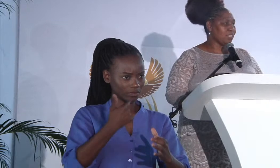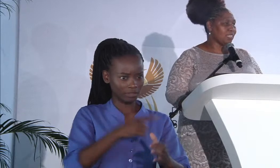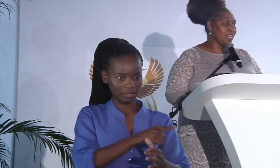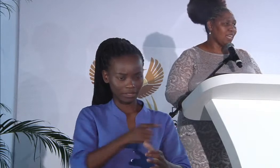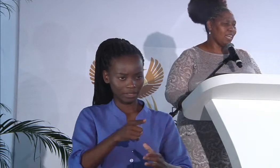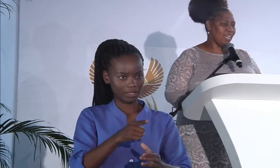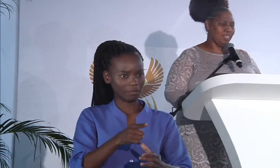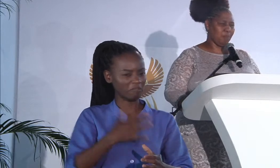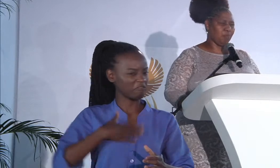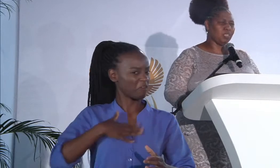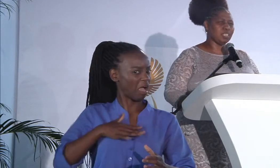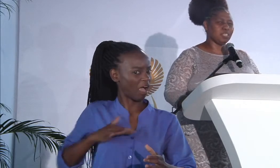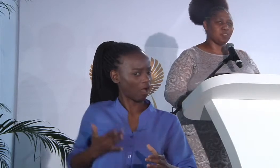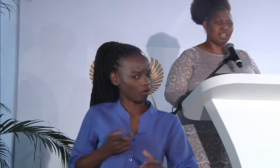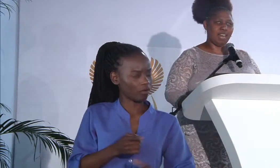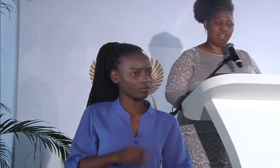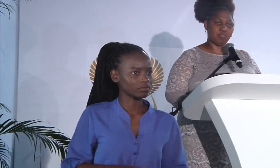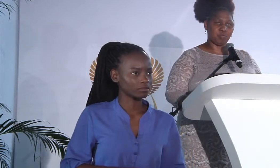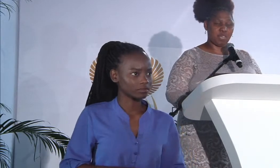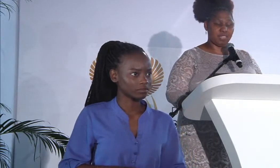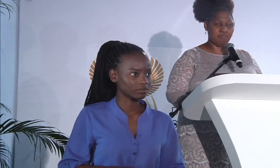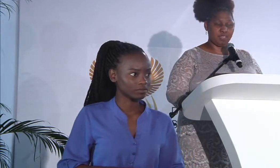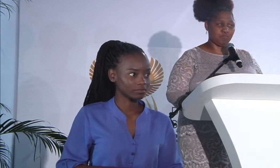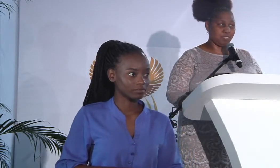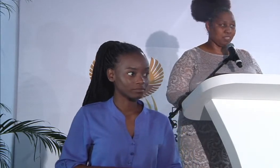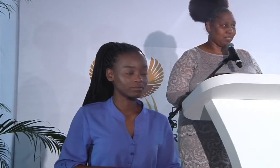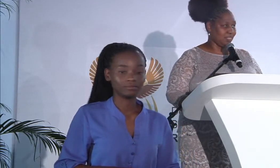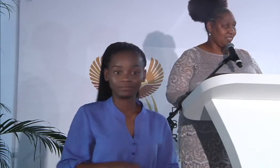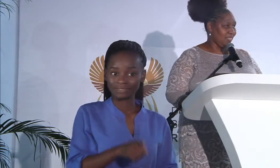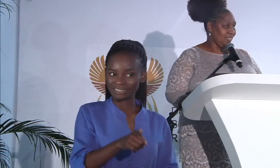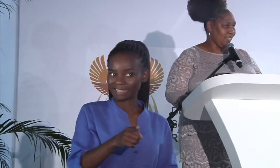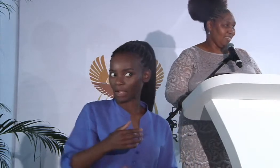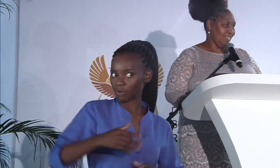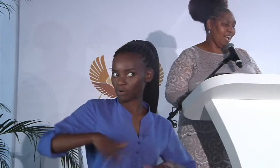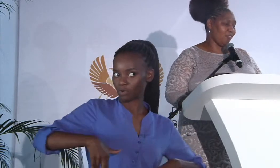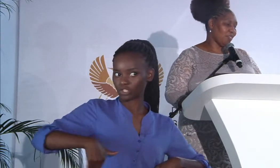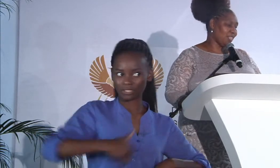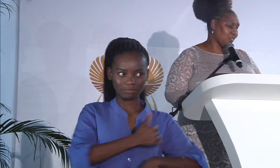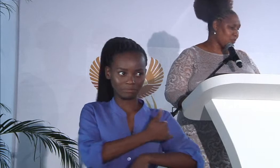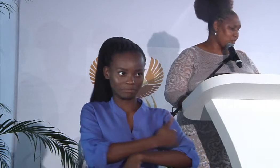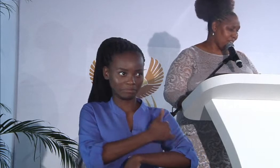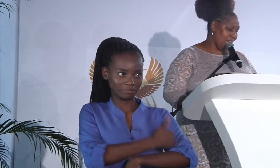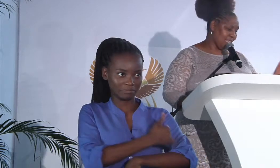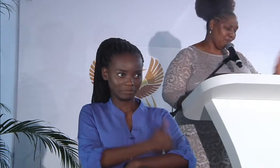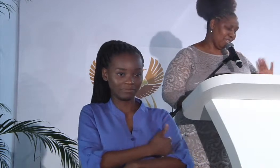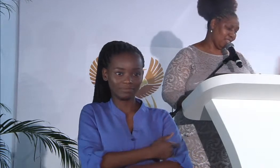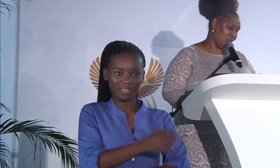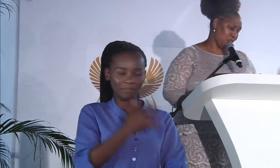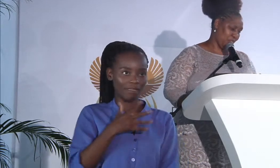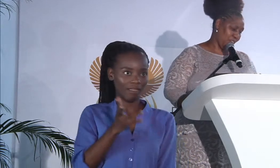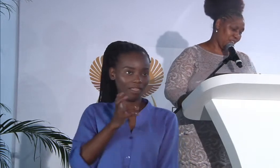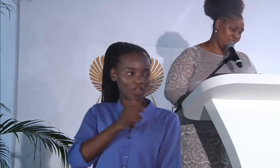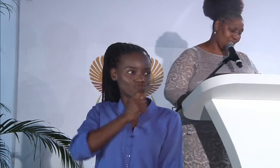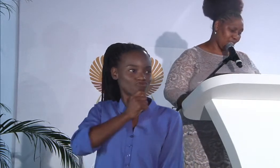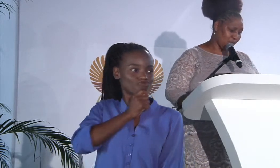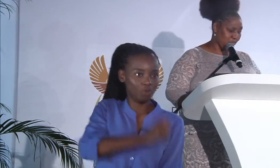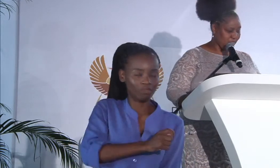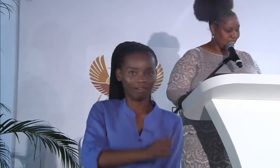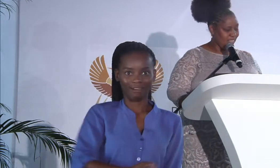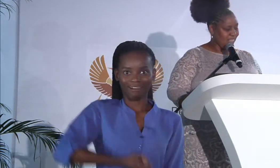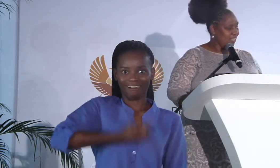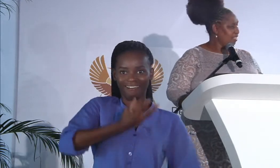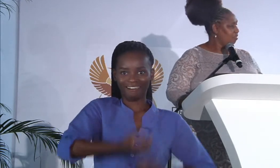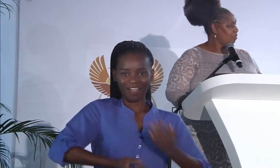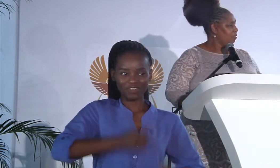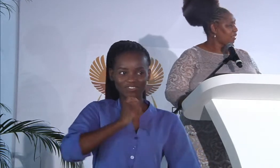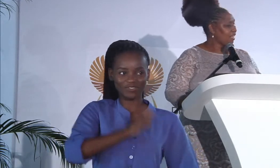because the pushers had not arrived to get the first fix, I got the truth and nothing but the truth. You know, you get the truth.